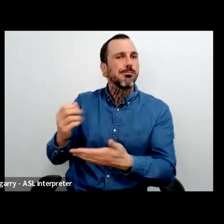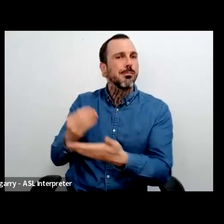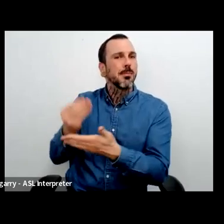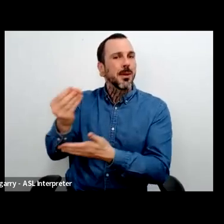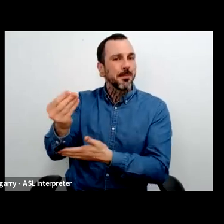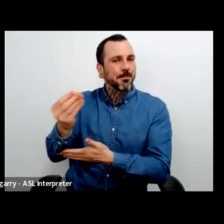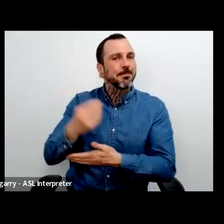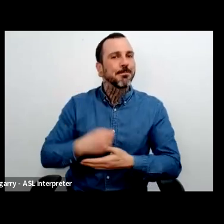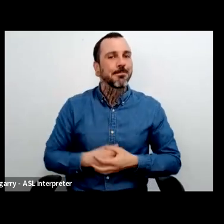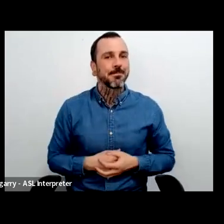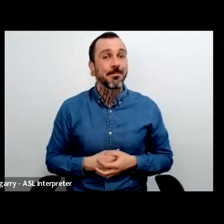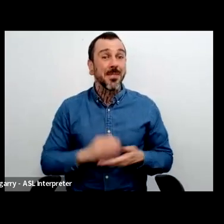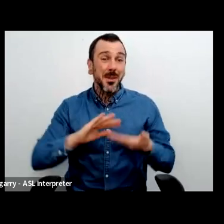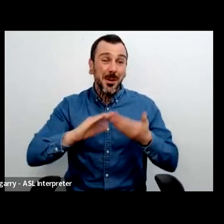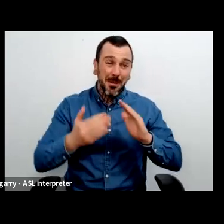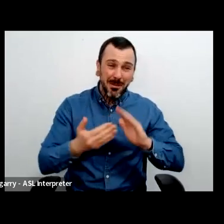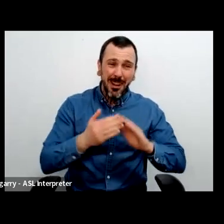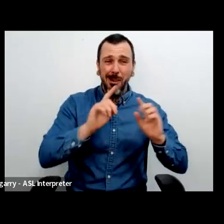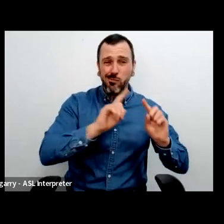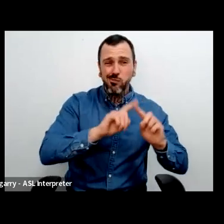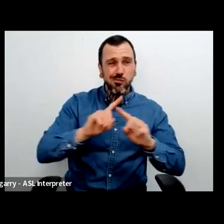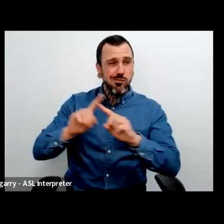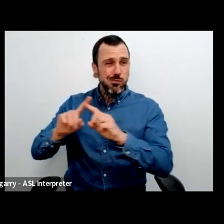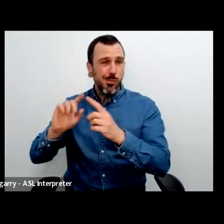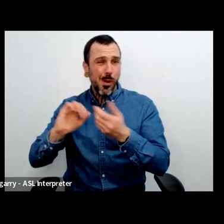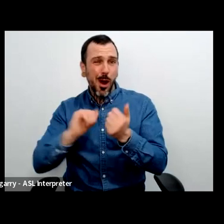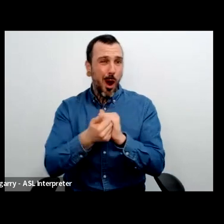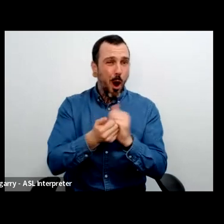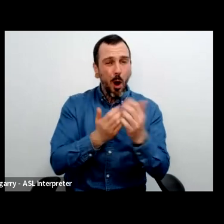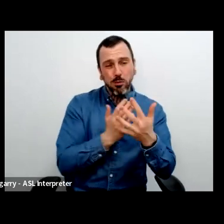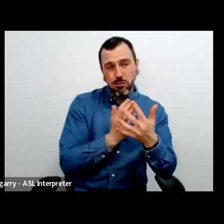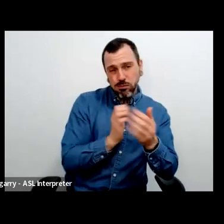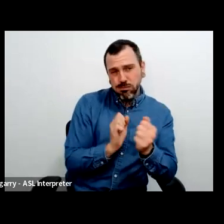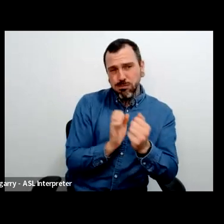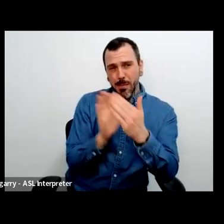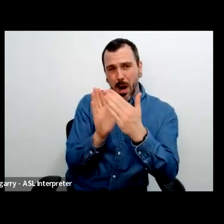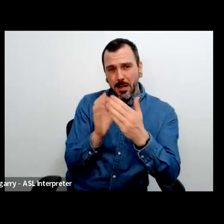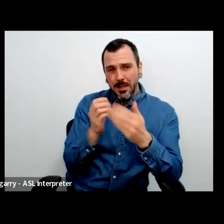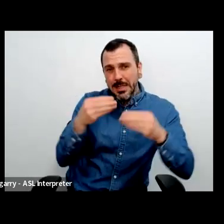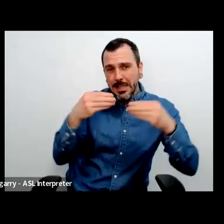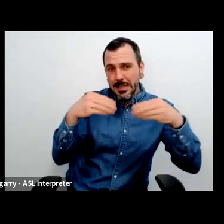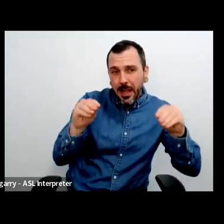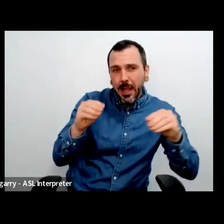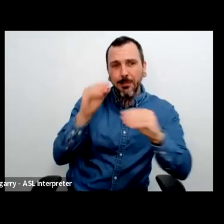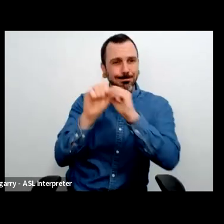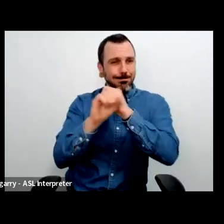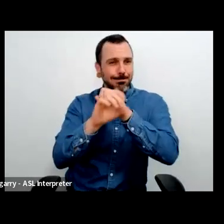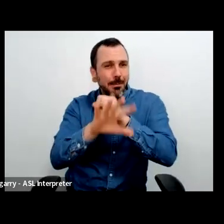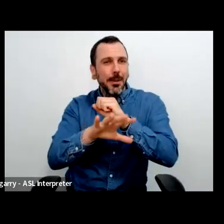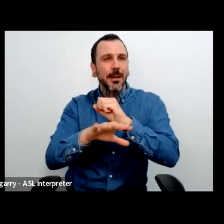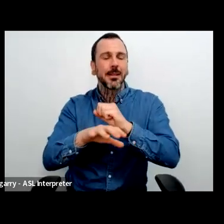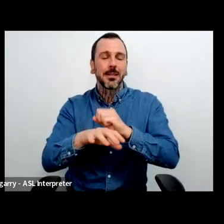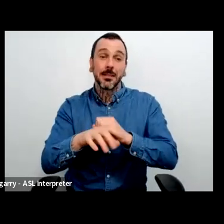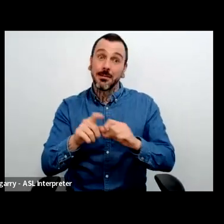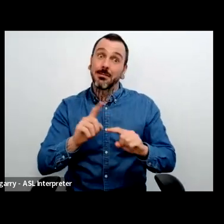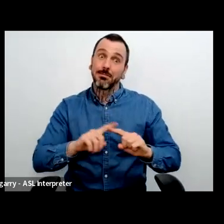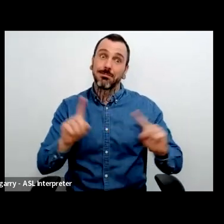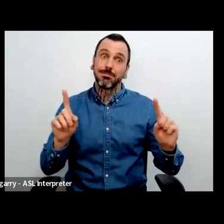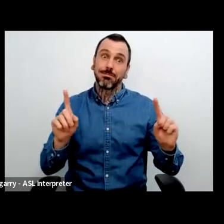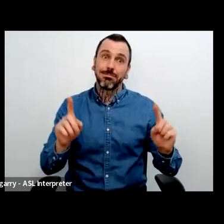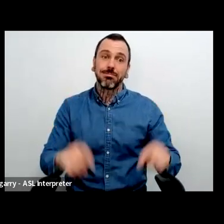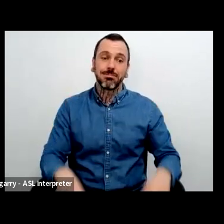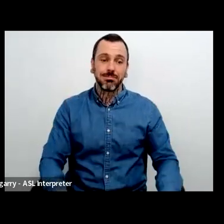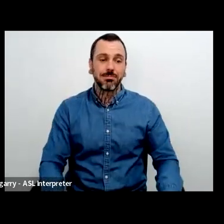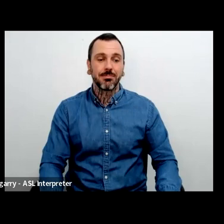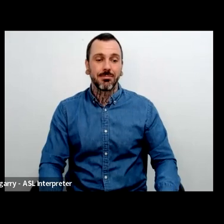doing things, and they have different hubs and places where you know, you get the word out. And so I think